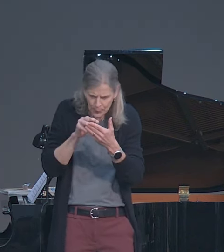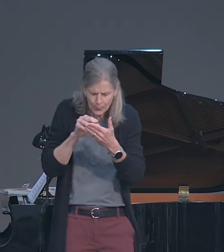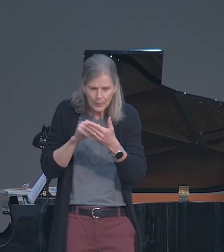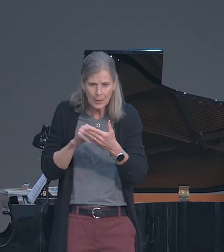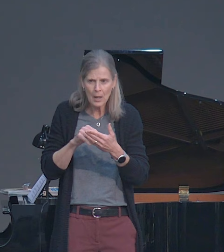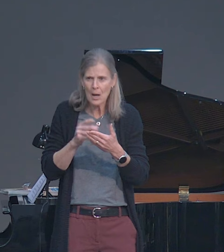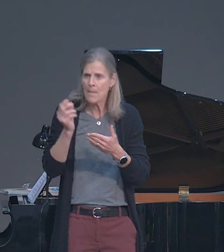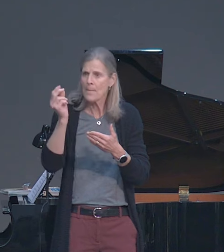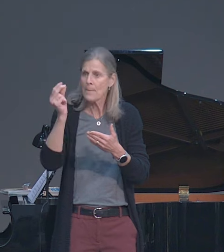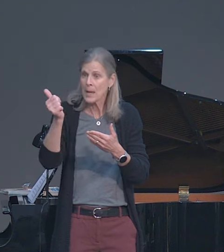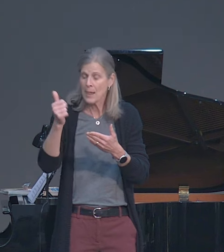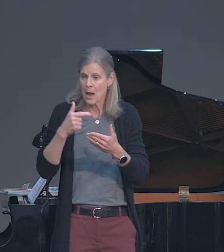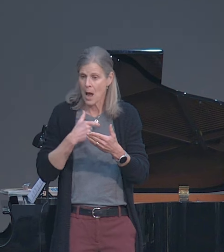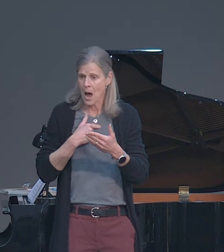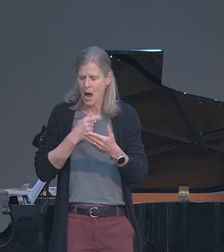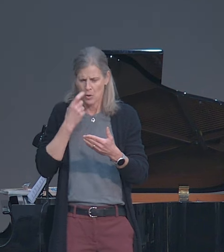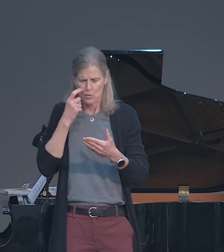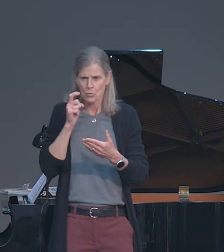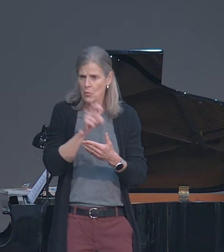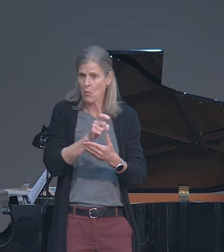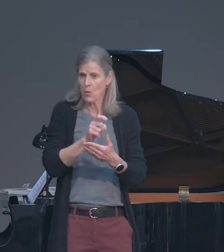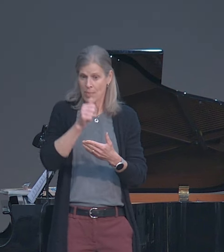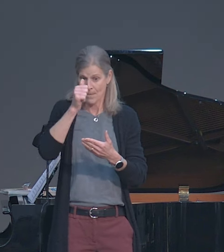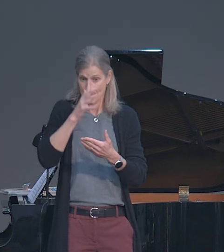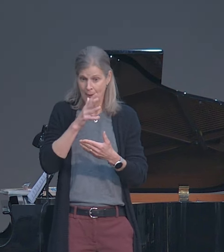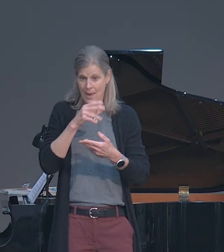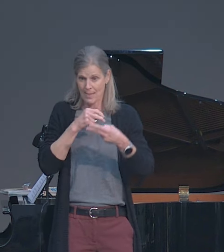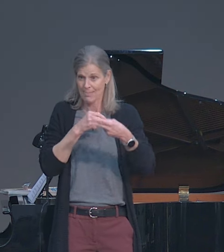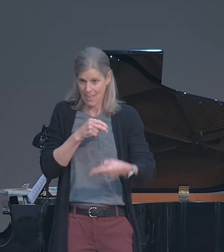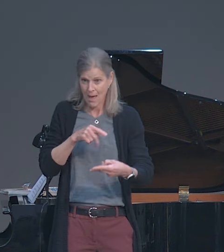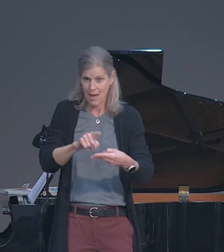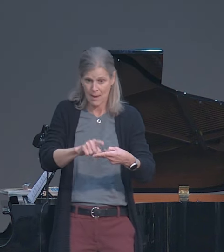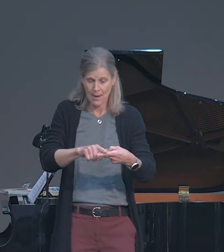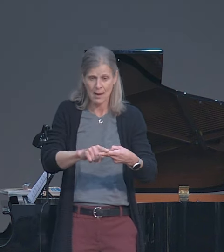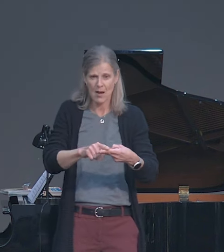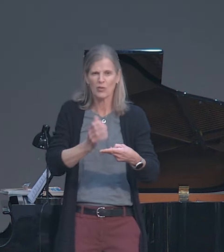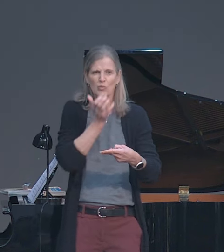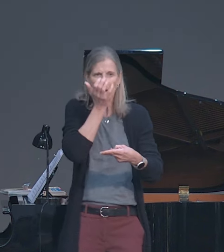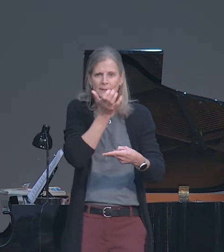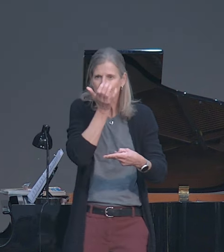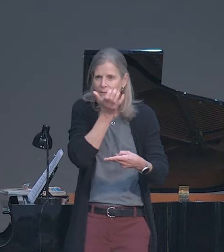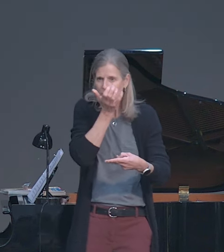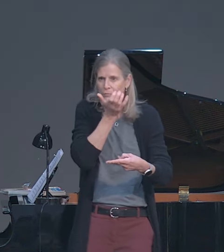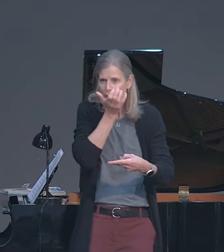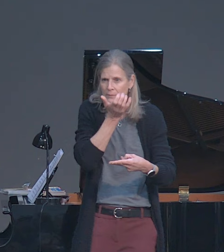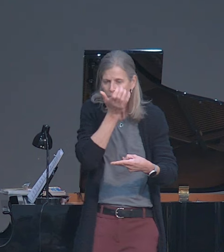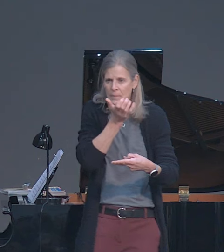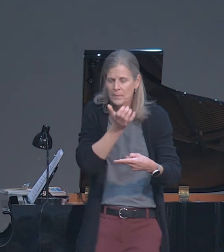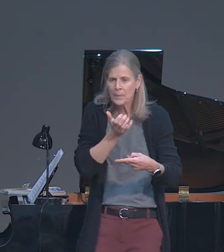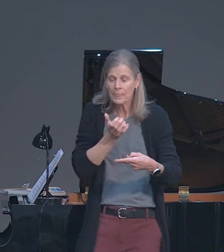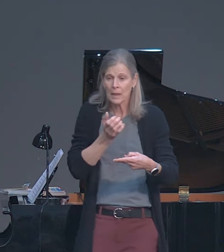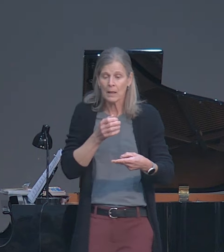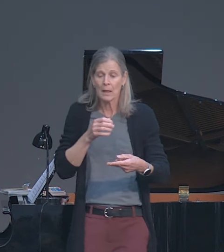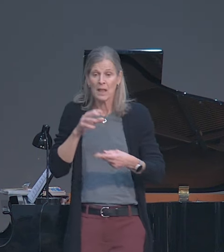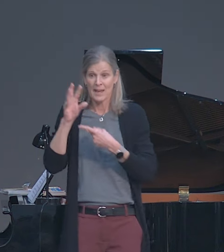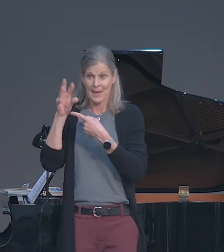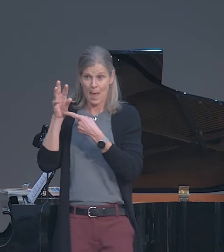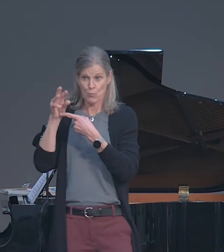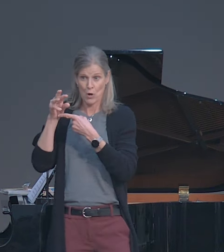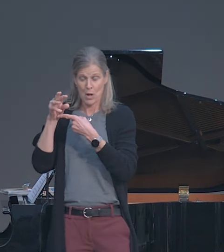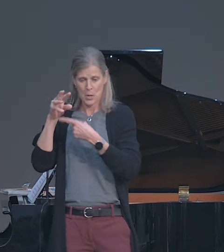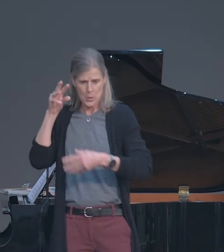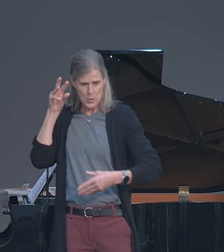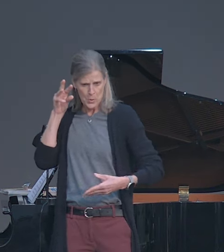And immediately I noticed that the man is lying on some grass. And as the